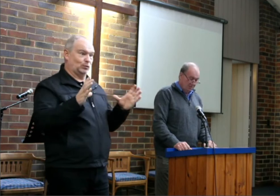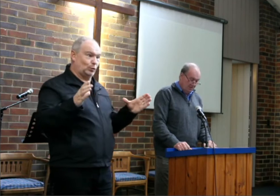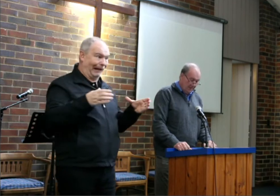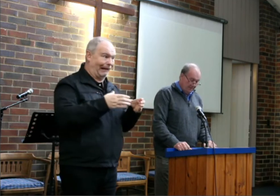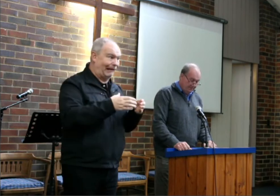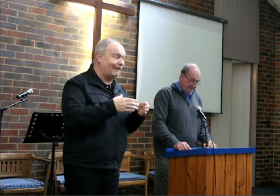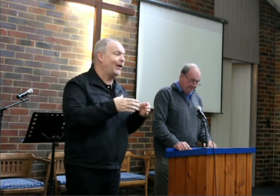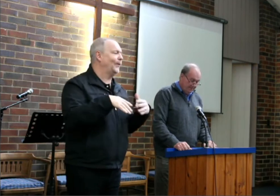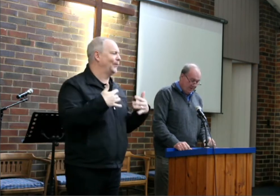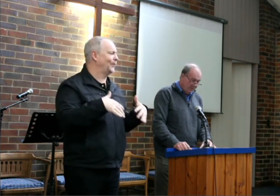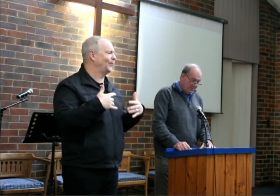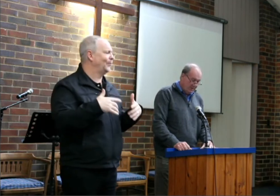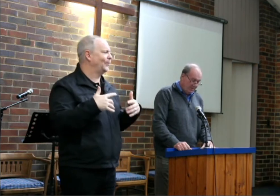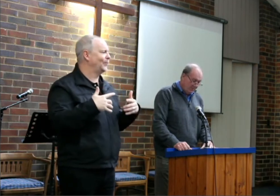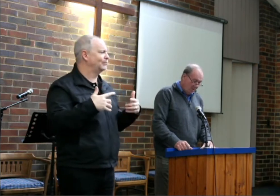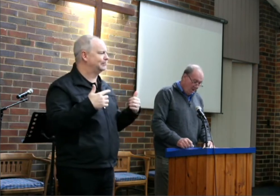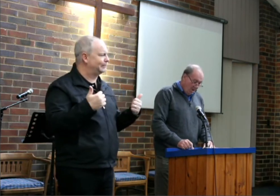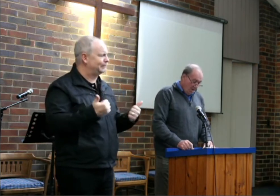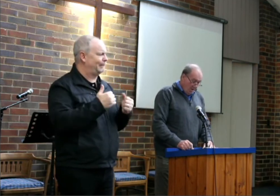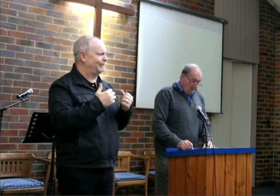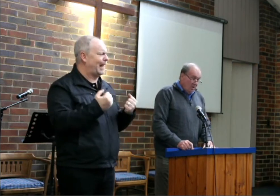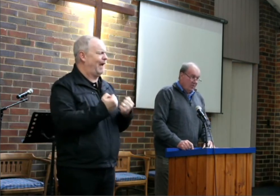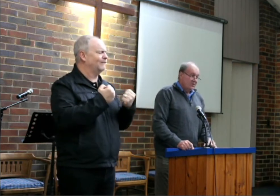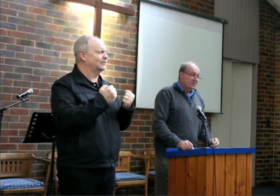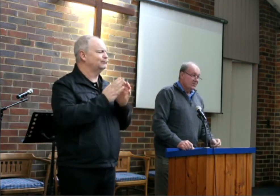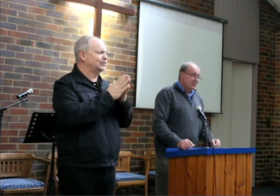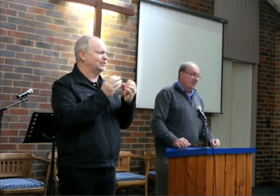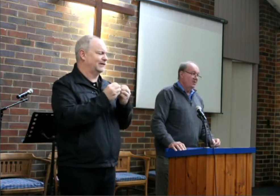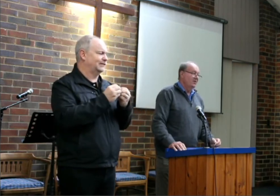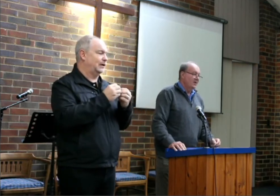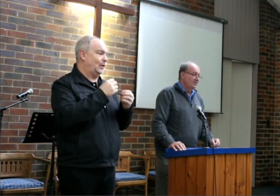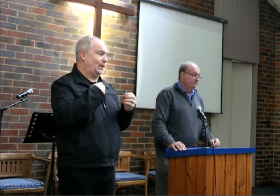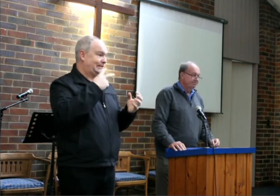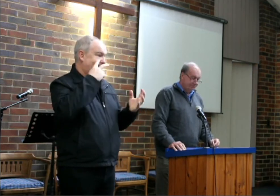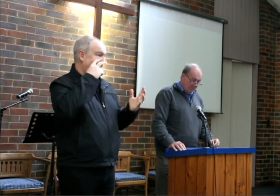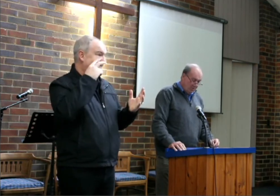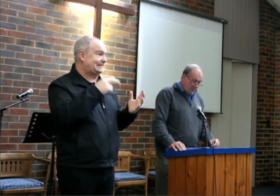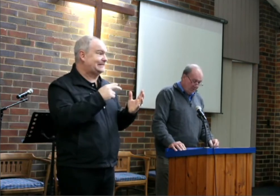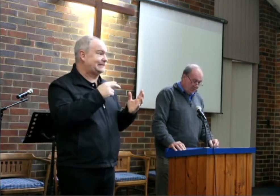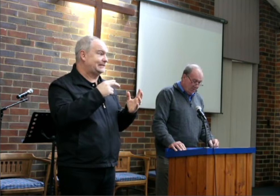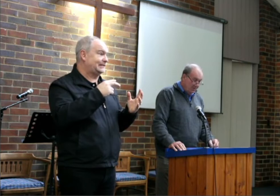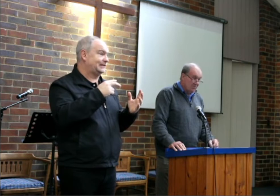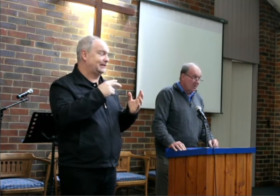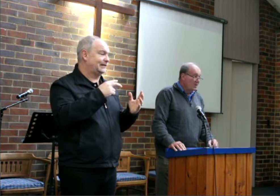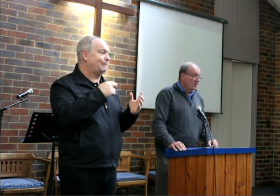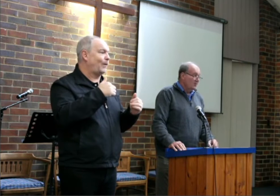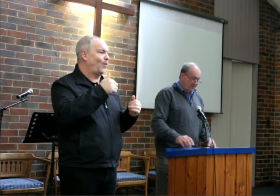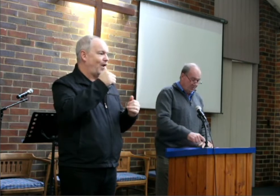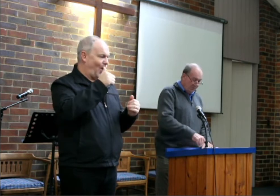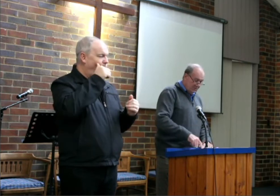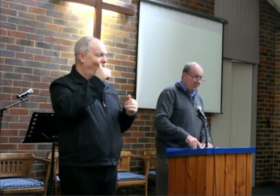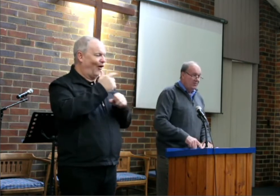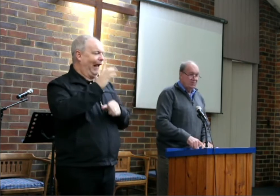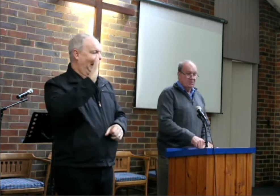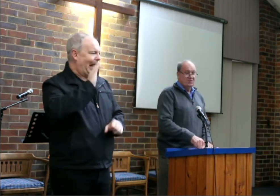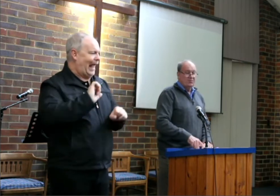congregation, our prayers are powerful. We don't see them, but God, we know that God hears them. I've got